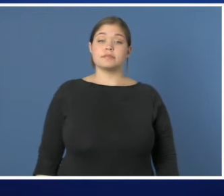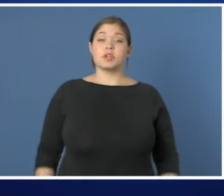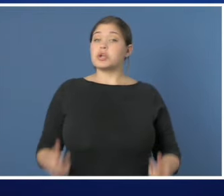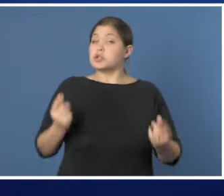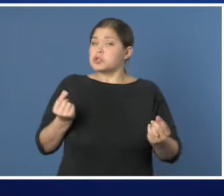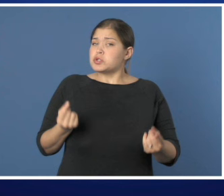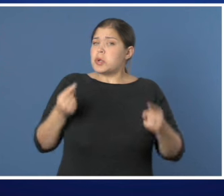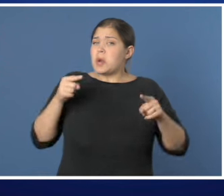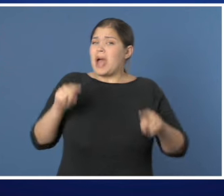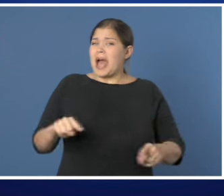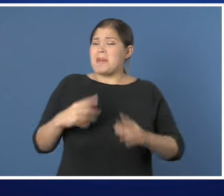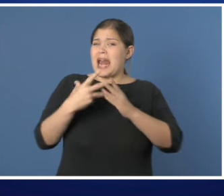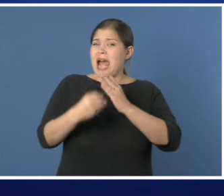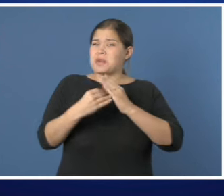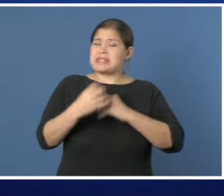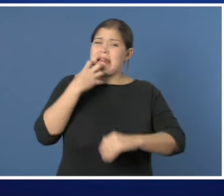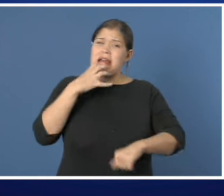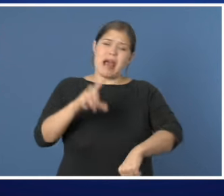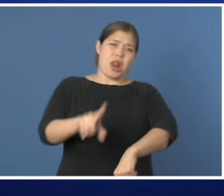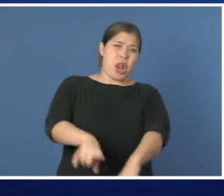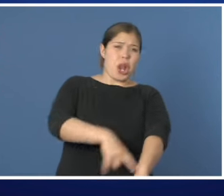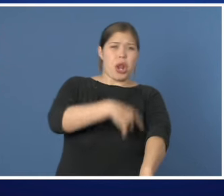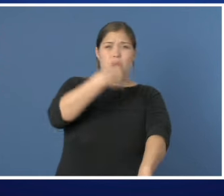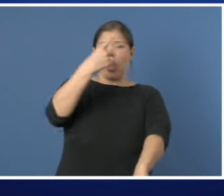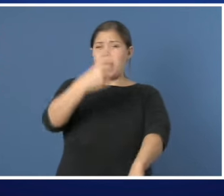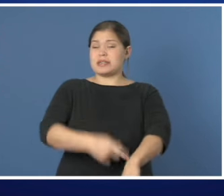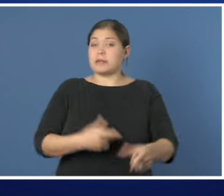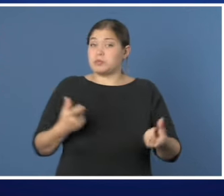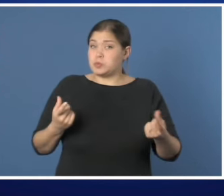What you should do if the weather is extremely hot.